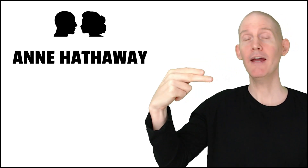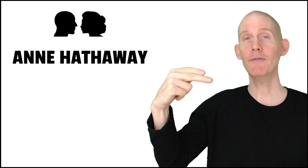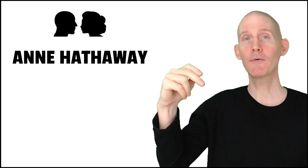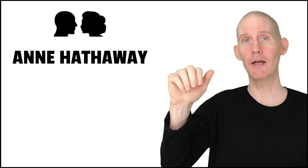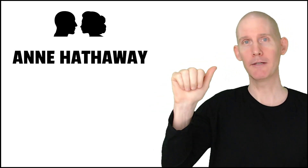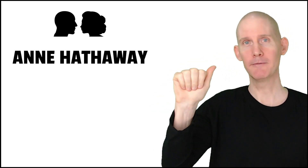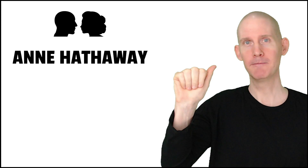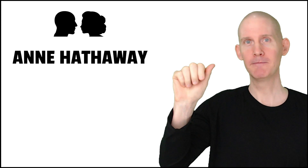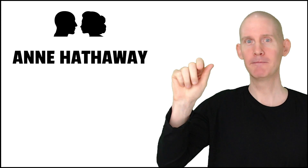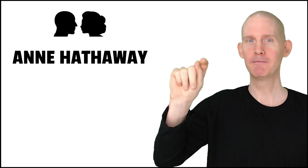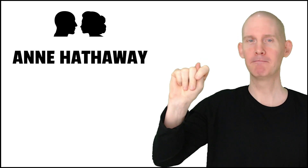Hathaway.